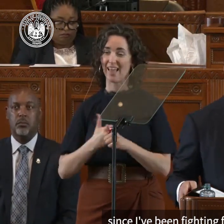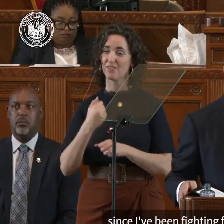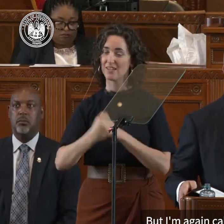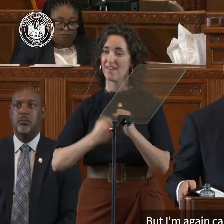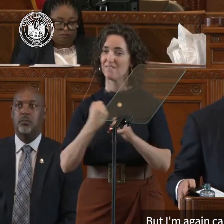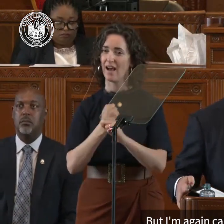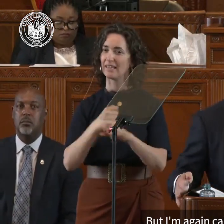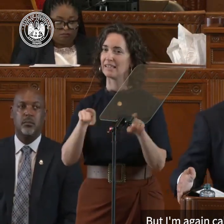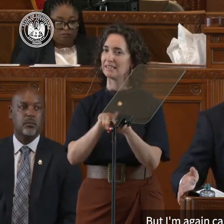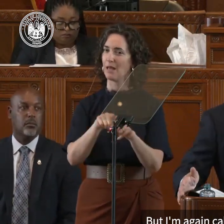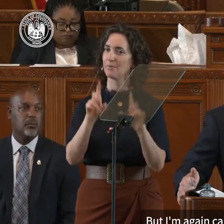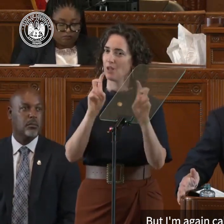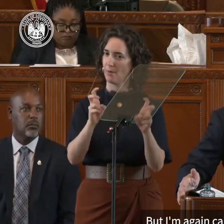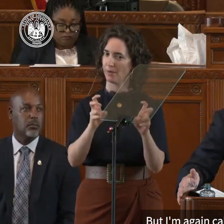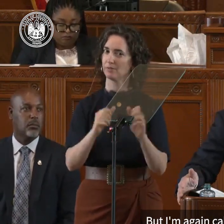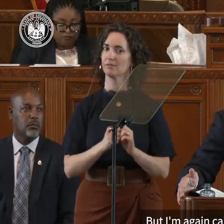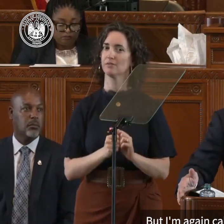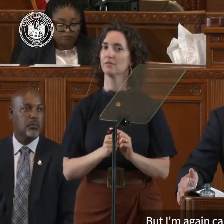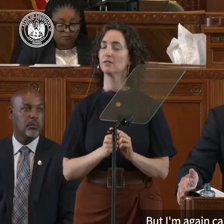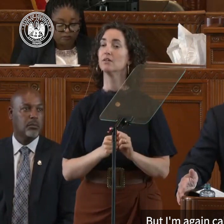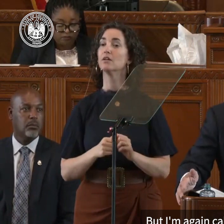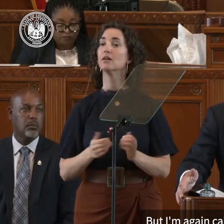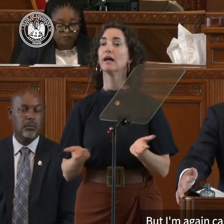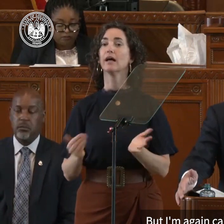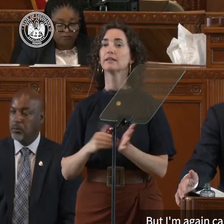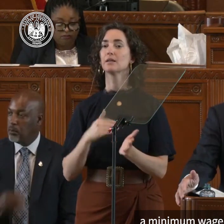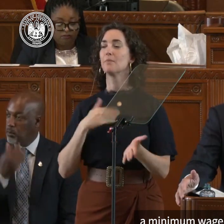year, but I'm again calling for